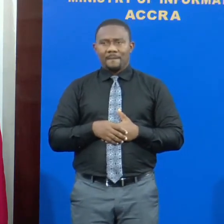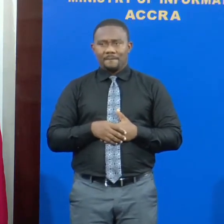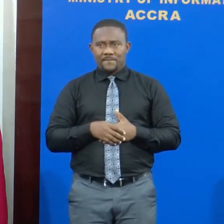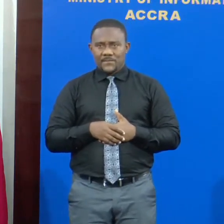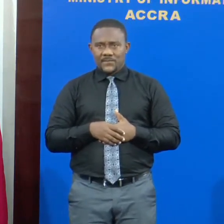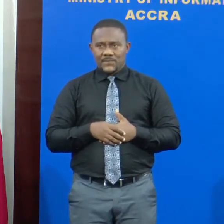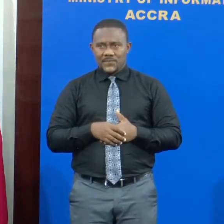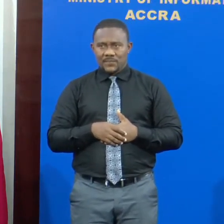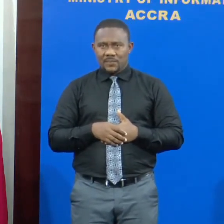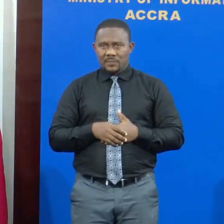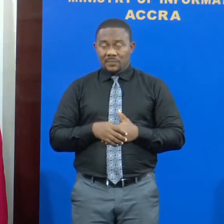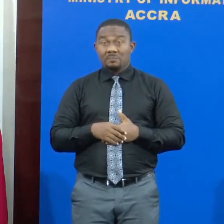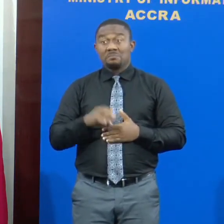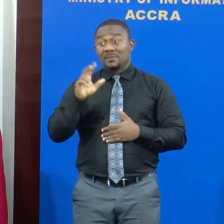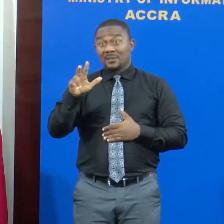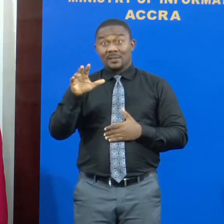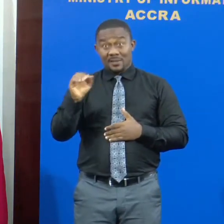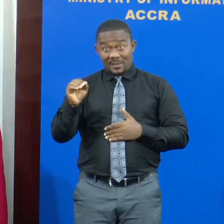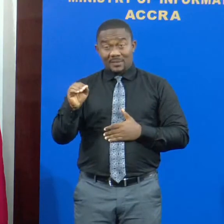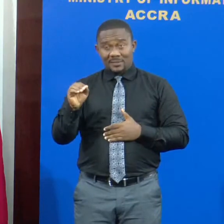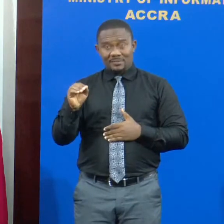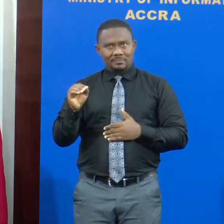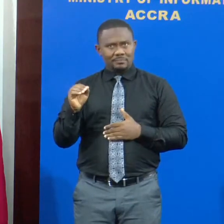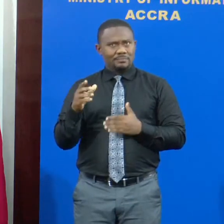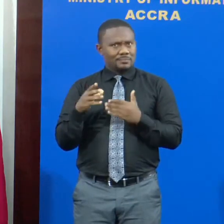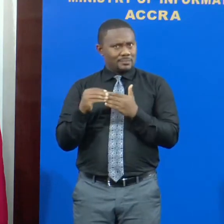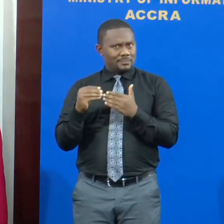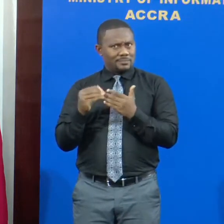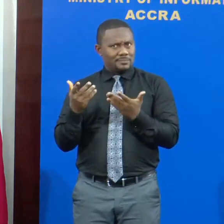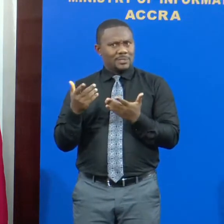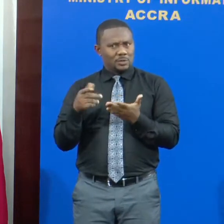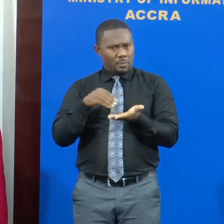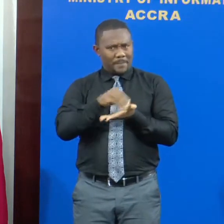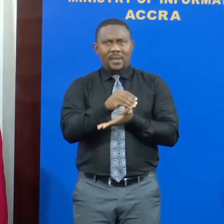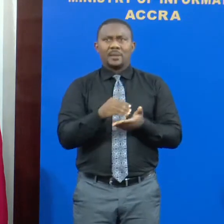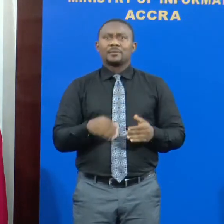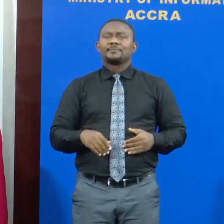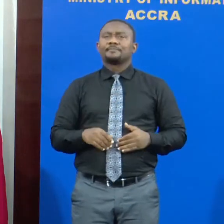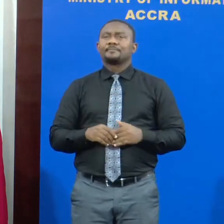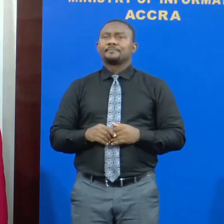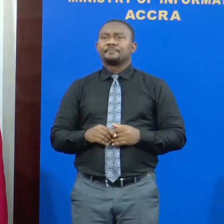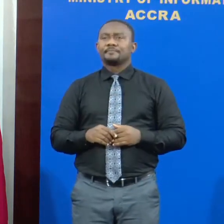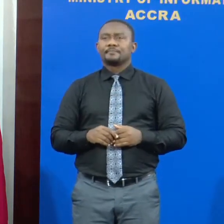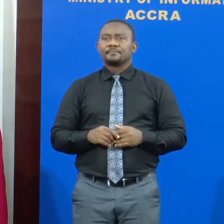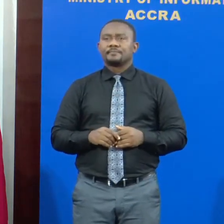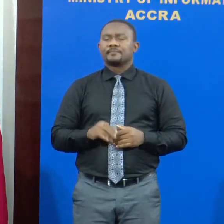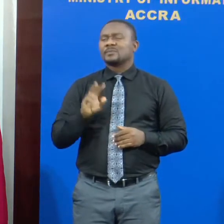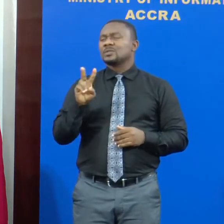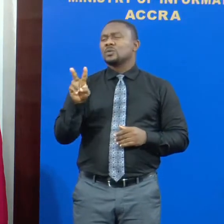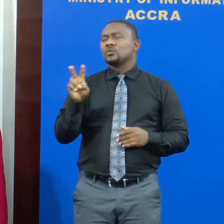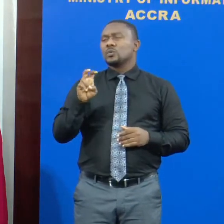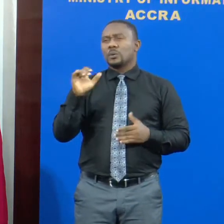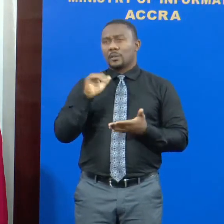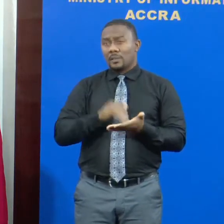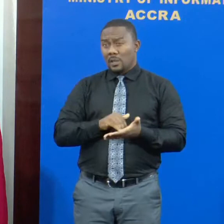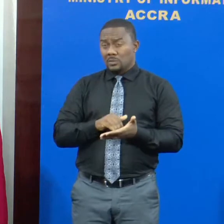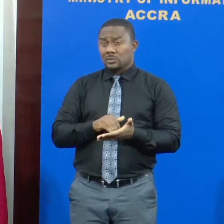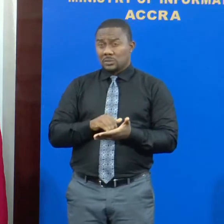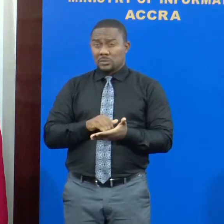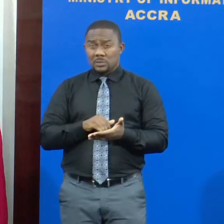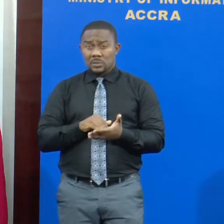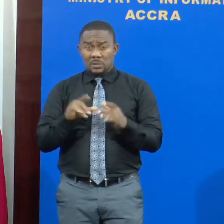a 30 fee, Ghana Cedi fee for that. So there are about 200,000 cards,